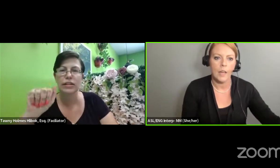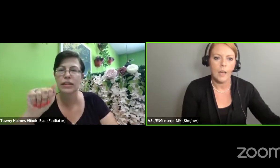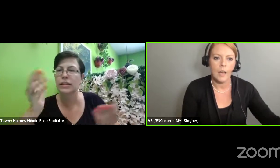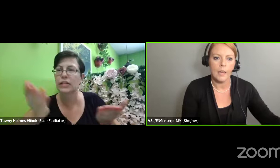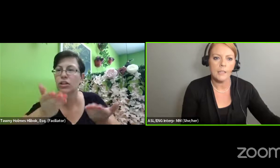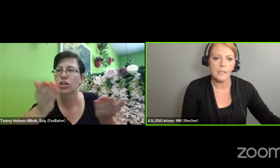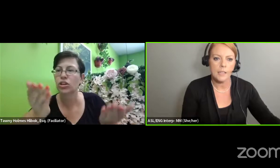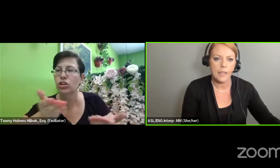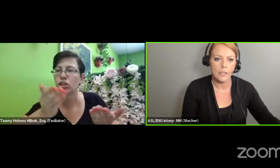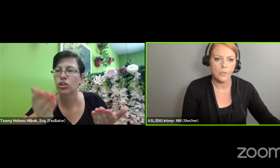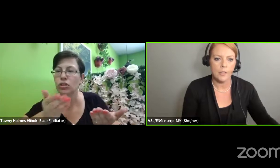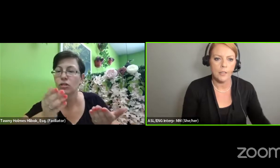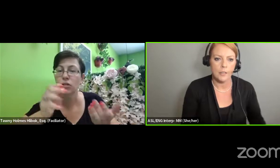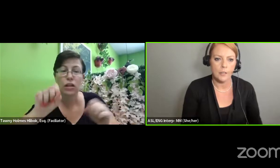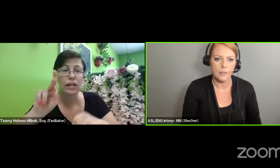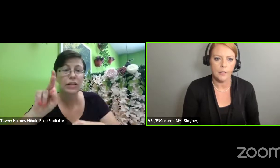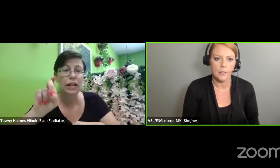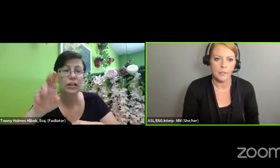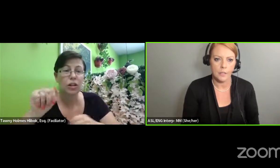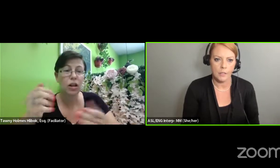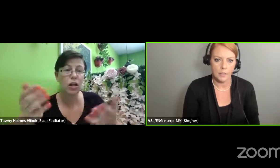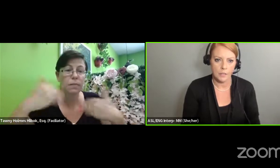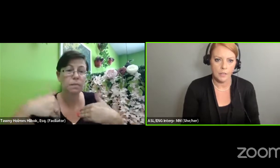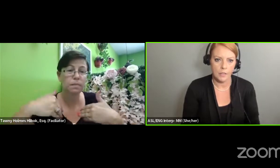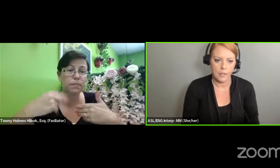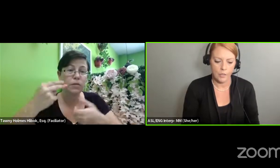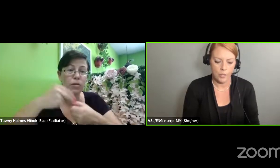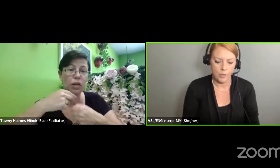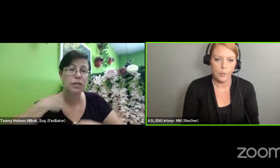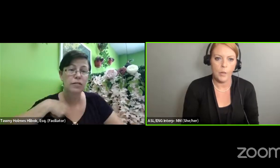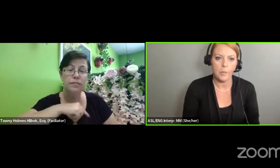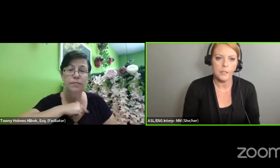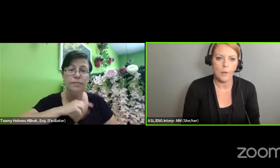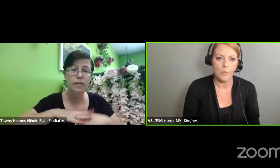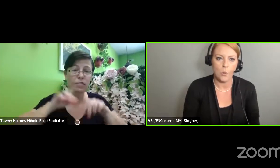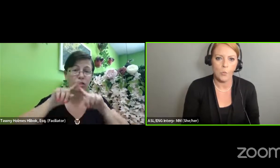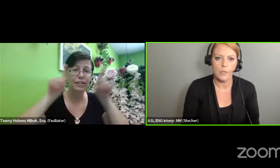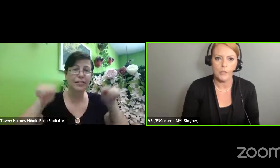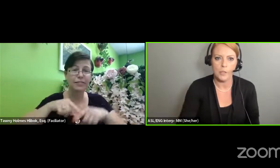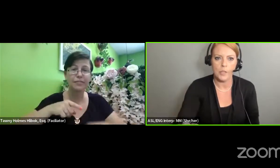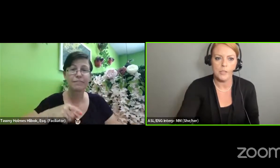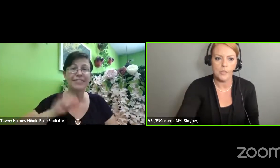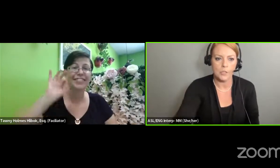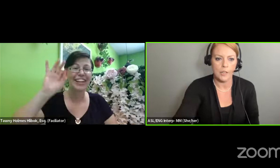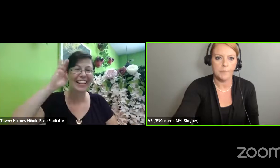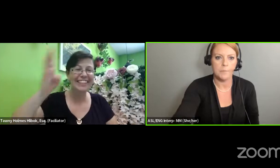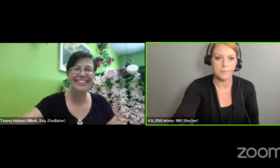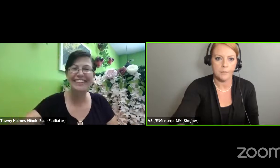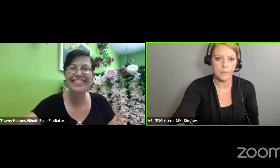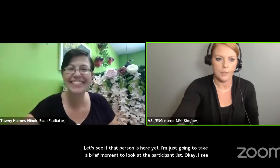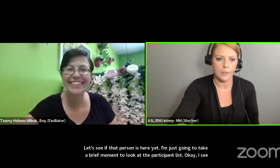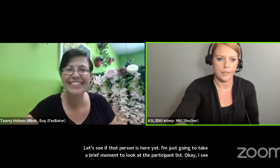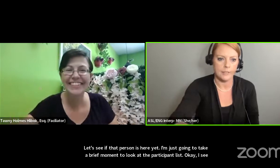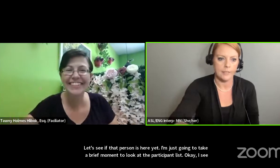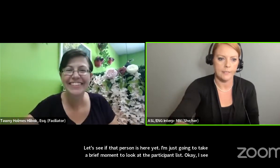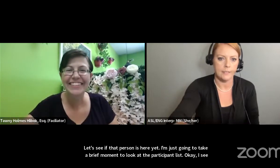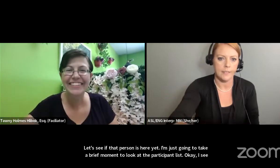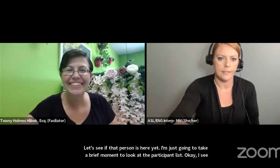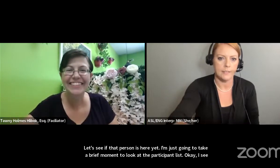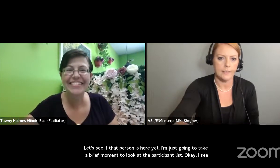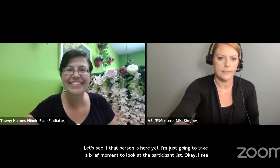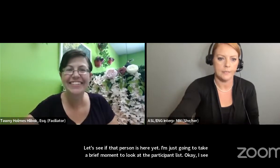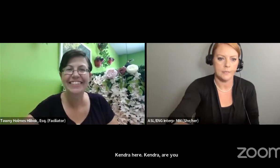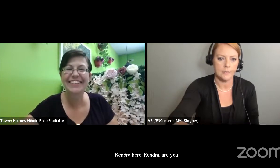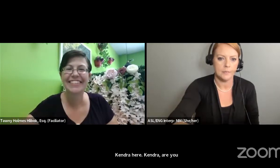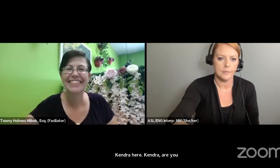Okay, I see Kendra here. Kendra, are you able to come forward and join us on screen? Great.